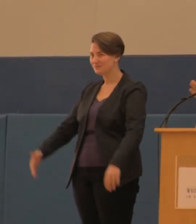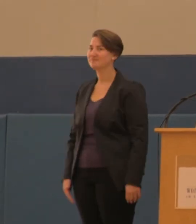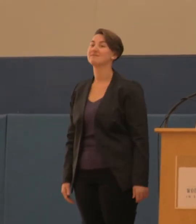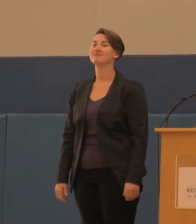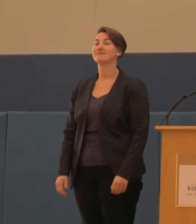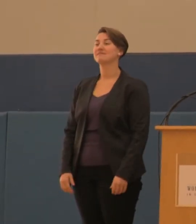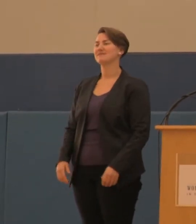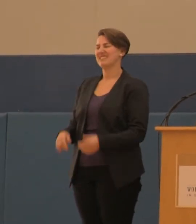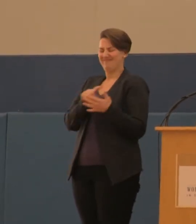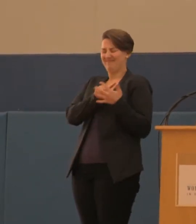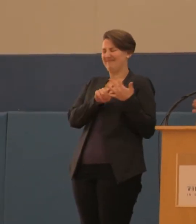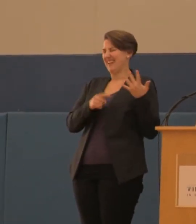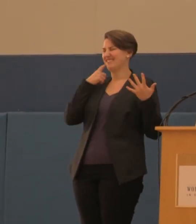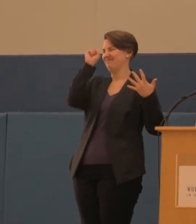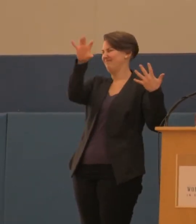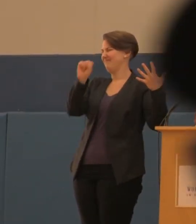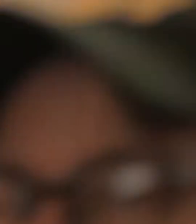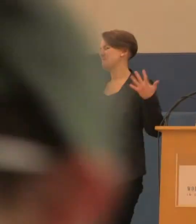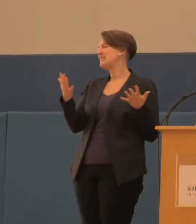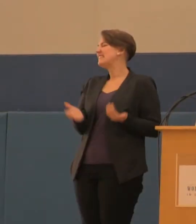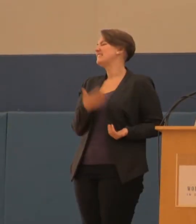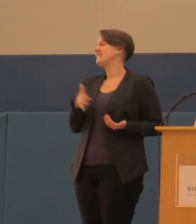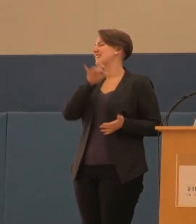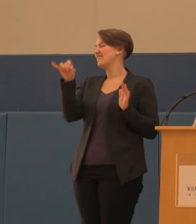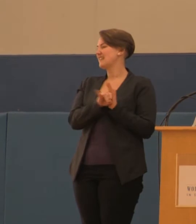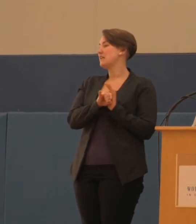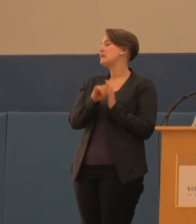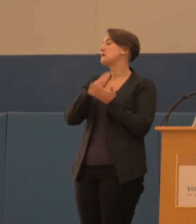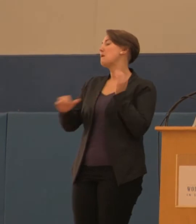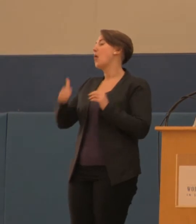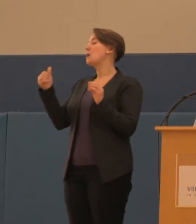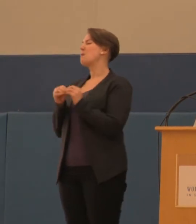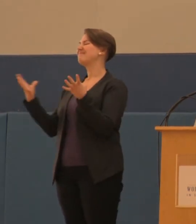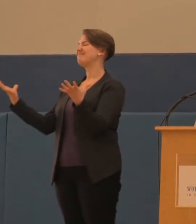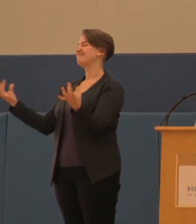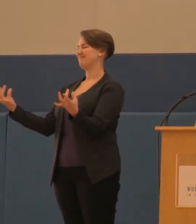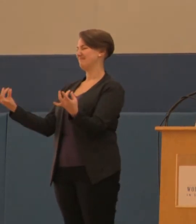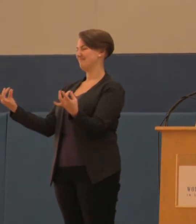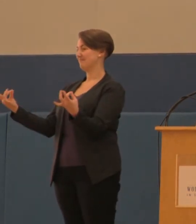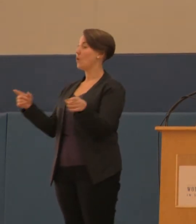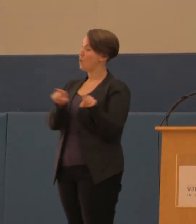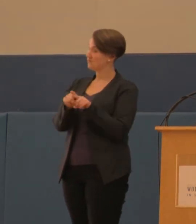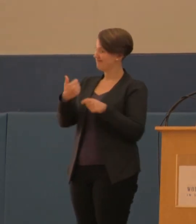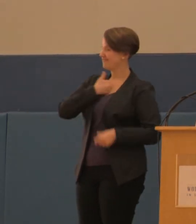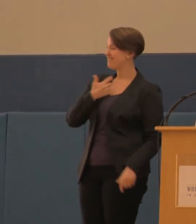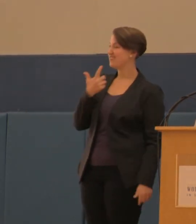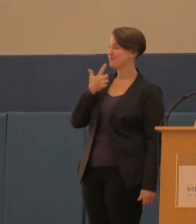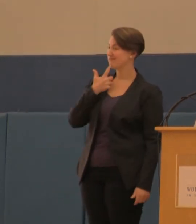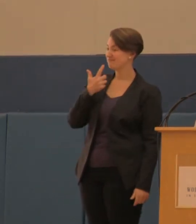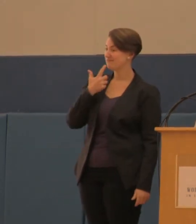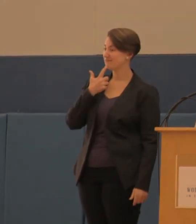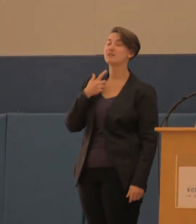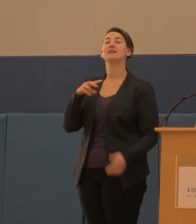Now, those are the easy ones. There are a few others that are a little bit more dicey. I'm also a lesbian.